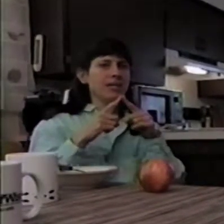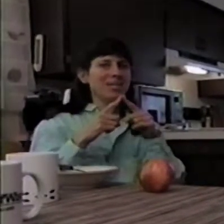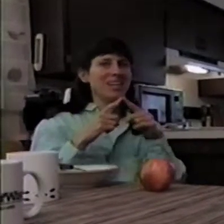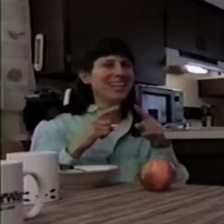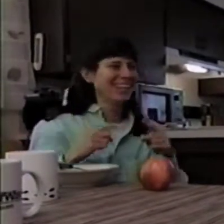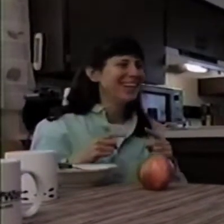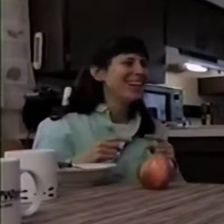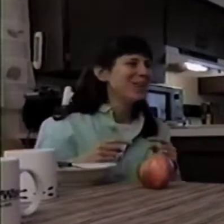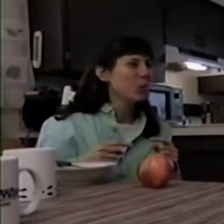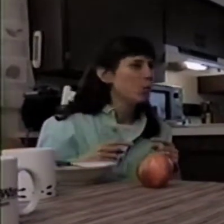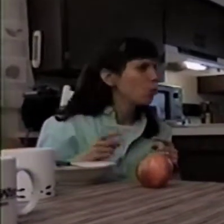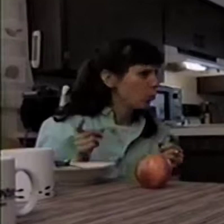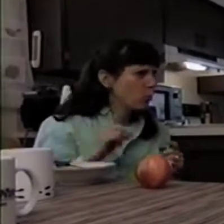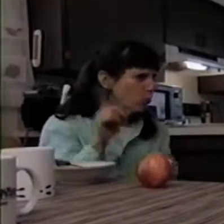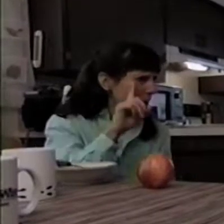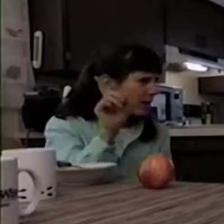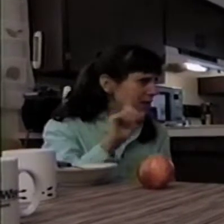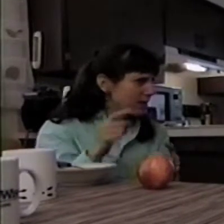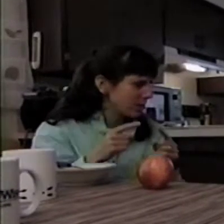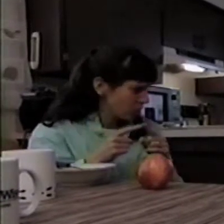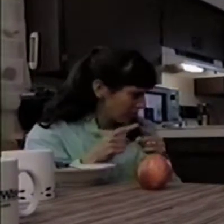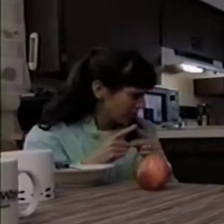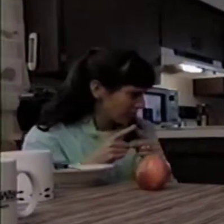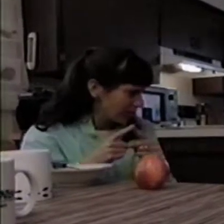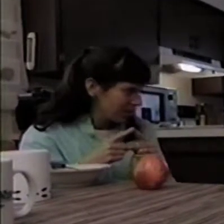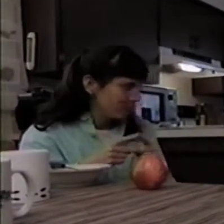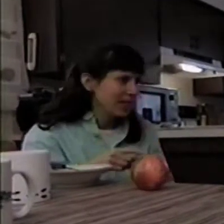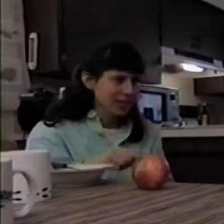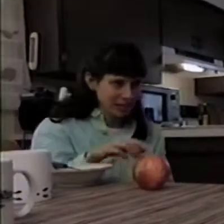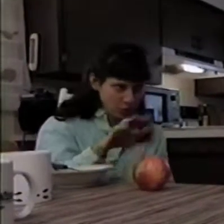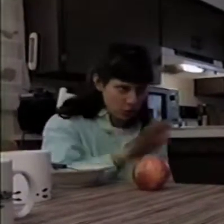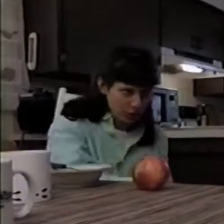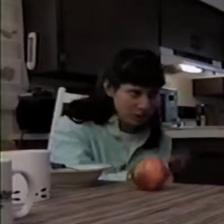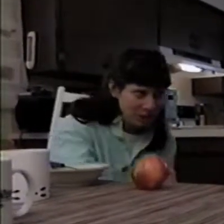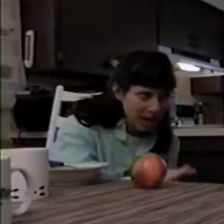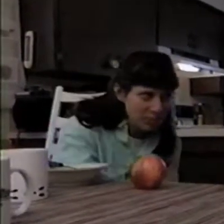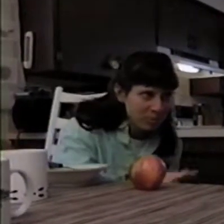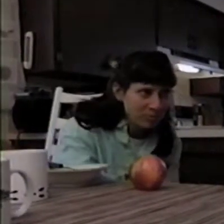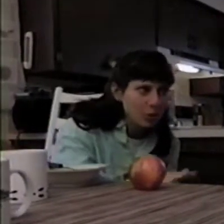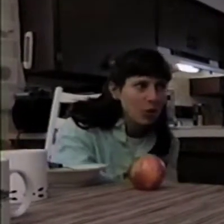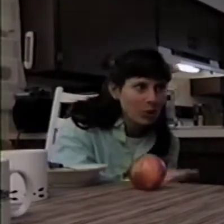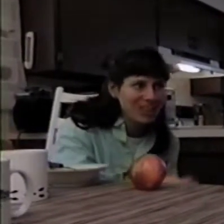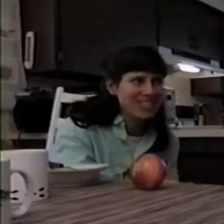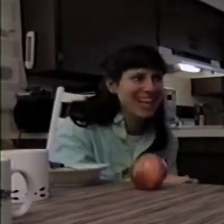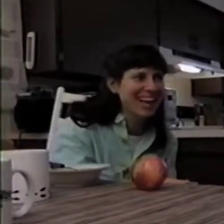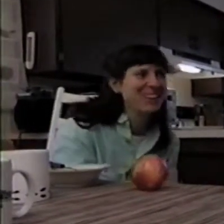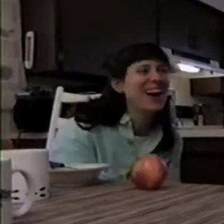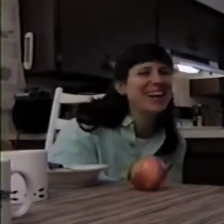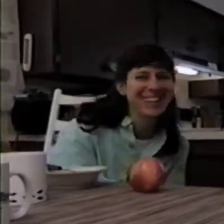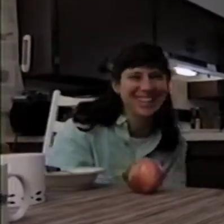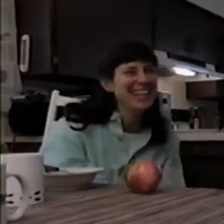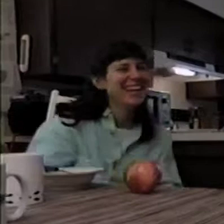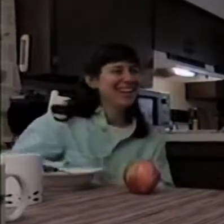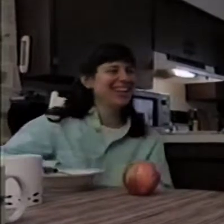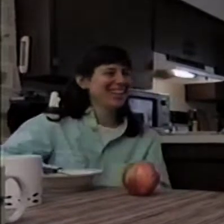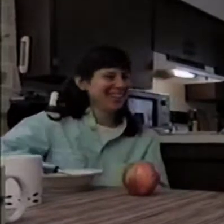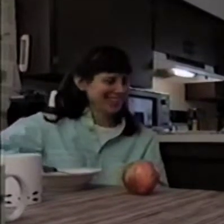said, where does it hurt? And she tapped the floor where she had fallen. Did you hurt the